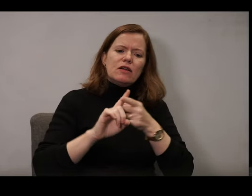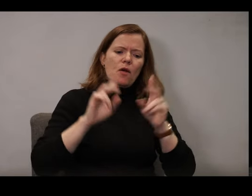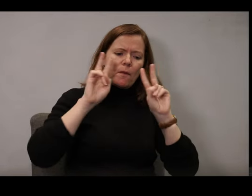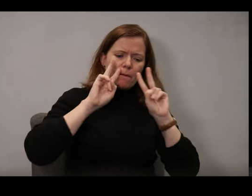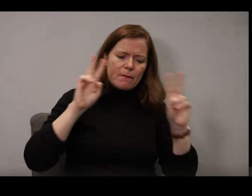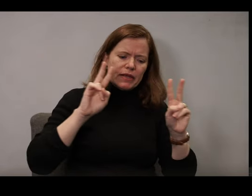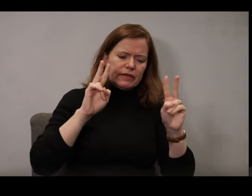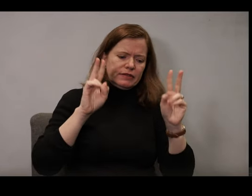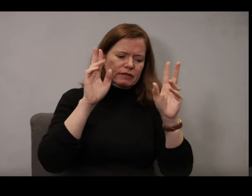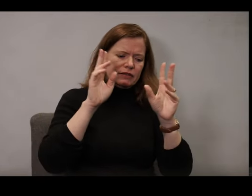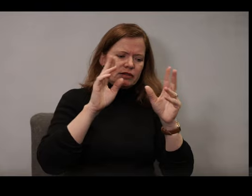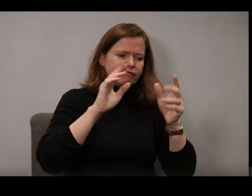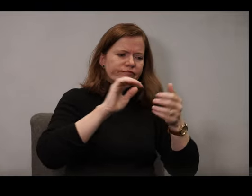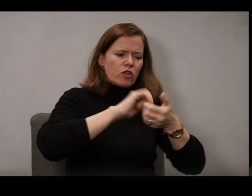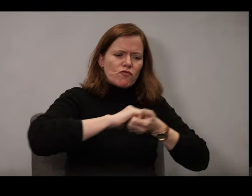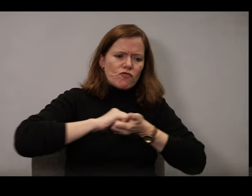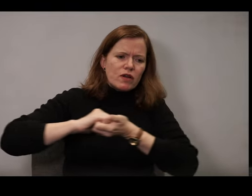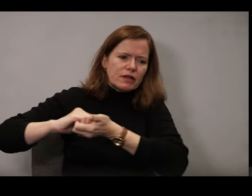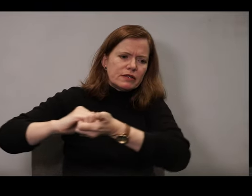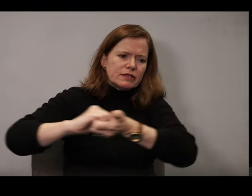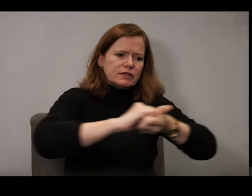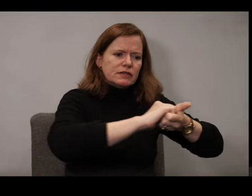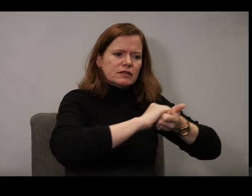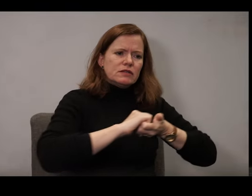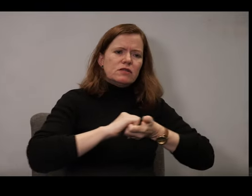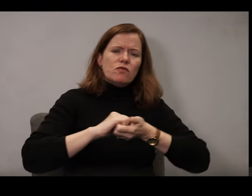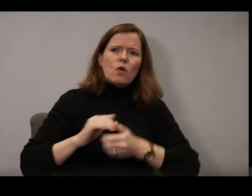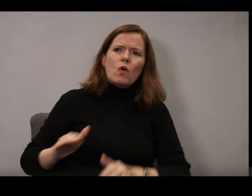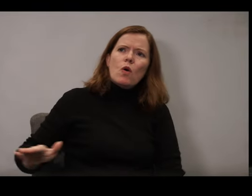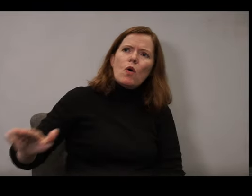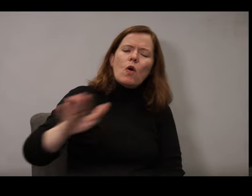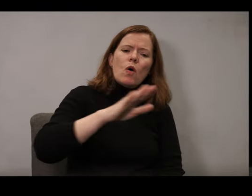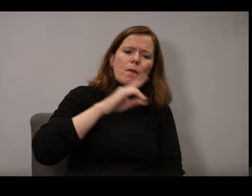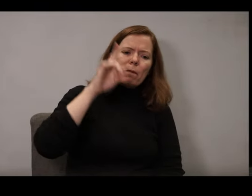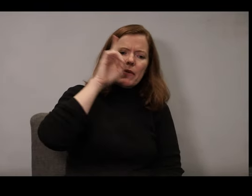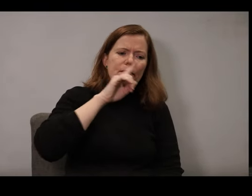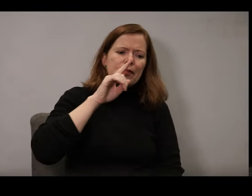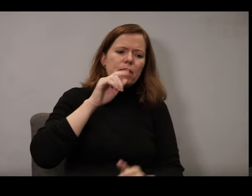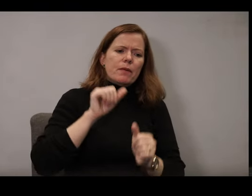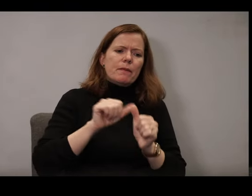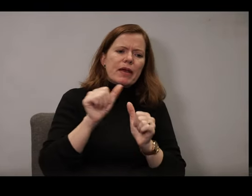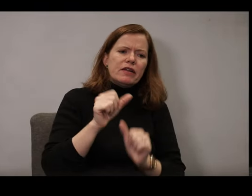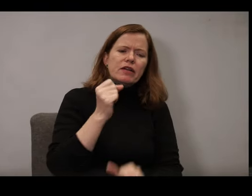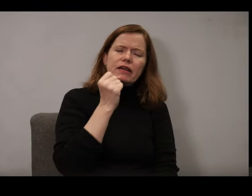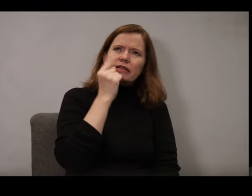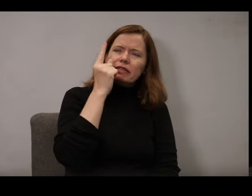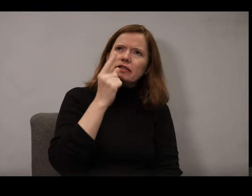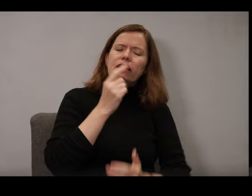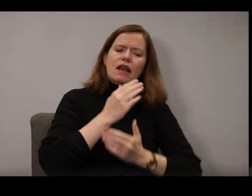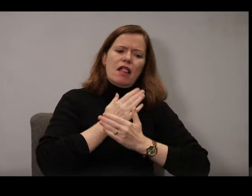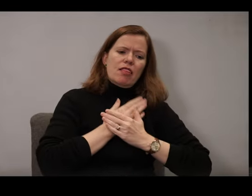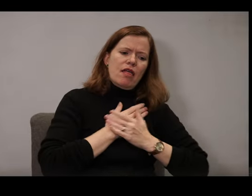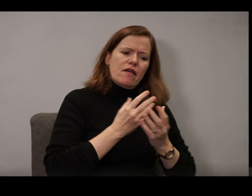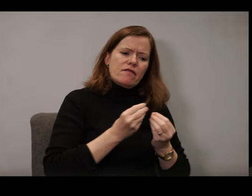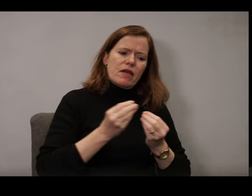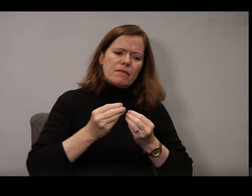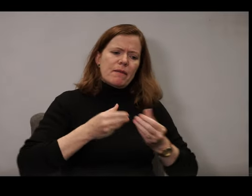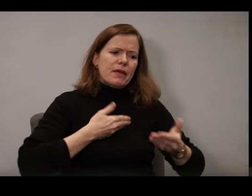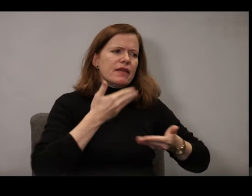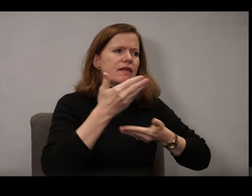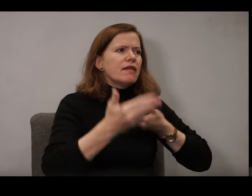deep reconciliation, give all people greater understanding, compassion,